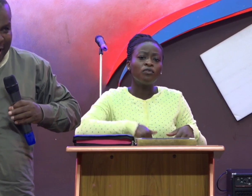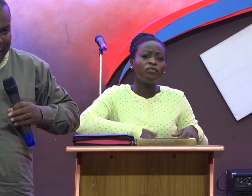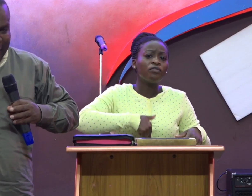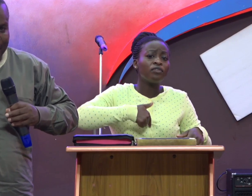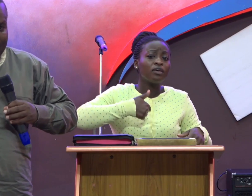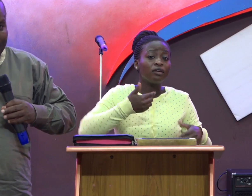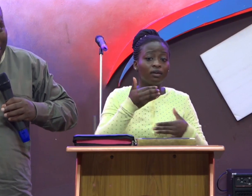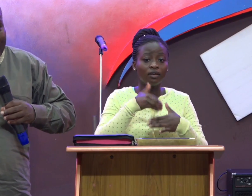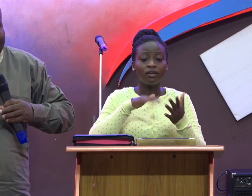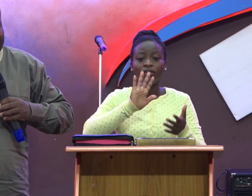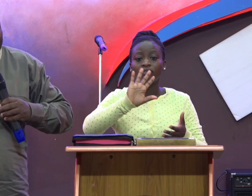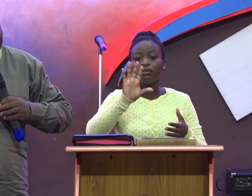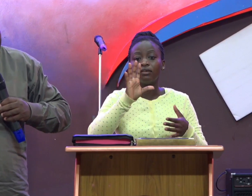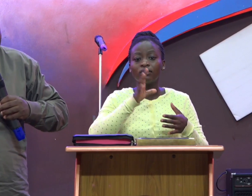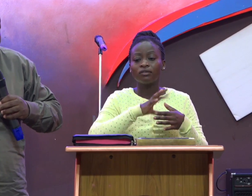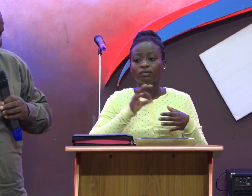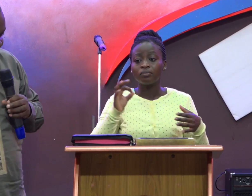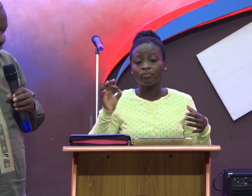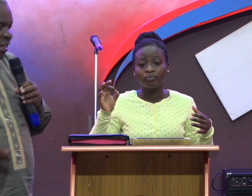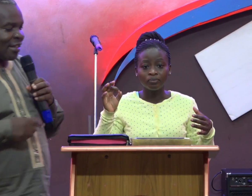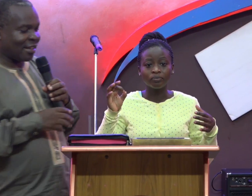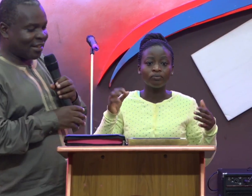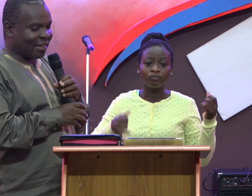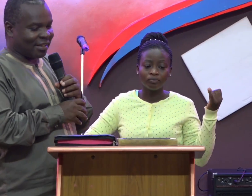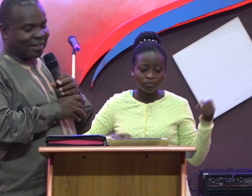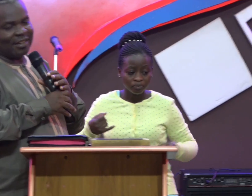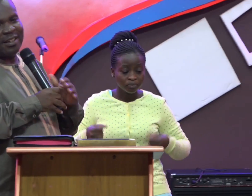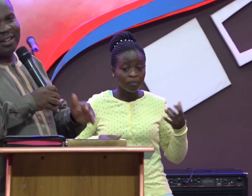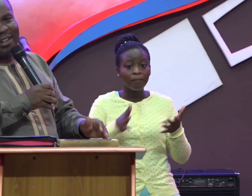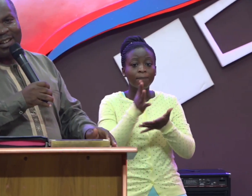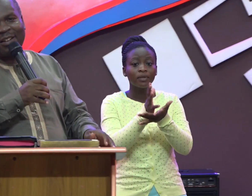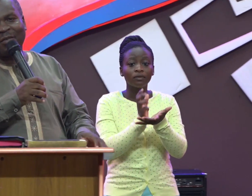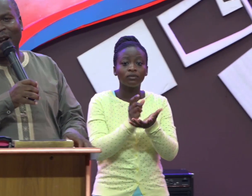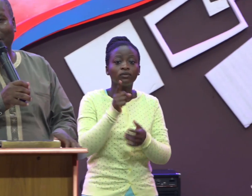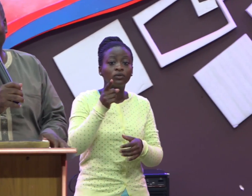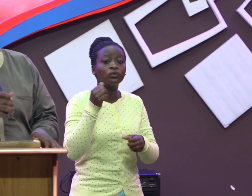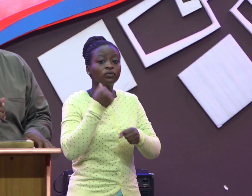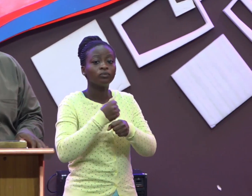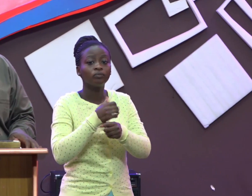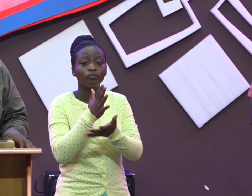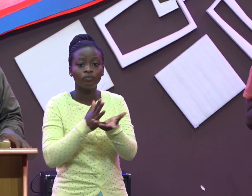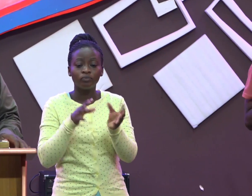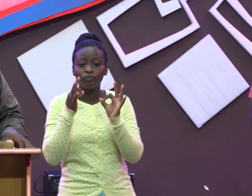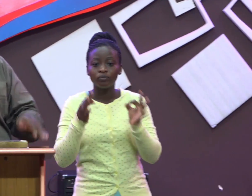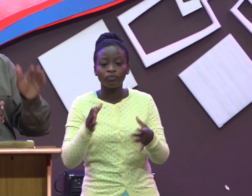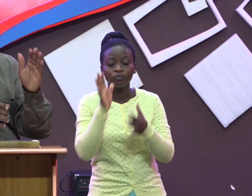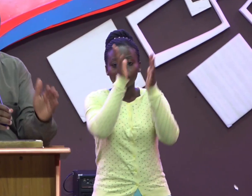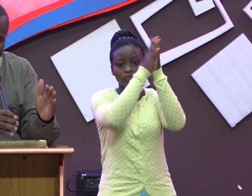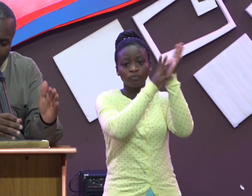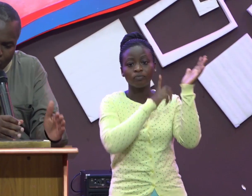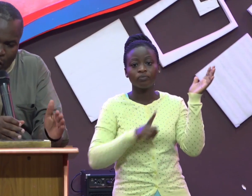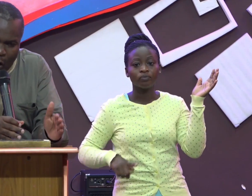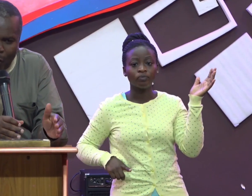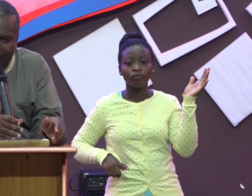you feel joy in your spirit. You have done an exercise. Kubango ina exercise jokoze. Mukama favors when you. Praise the Lord. So